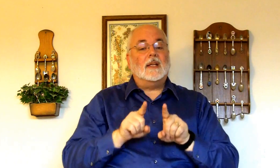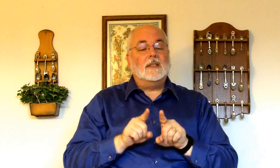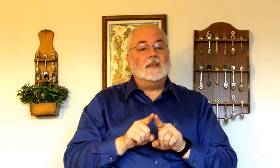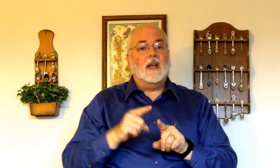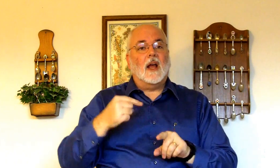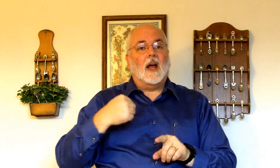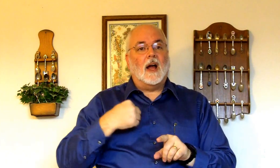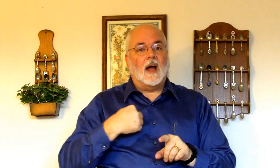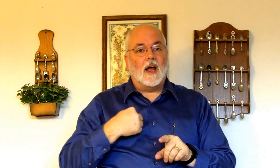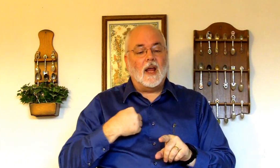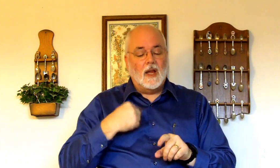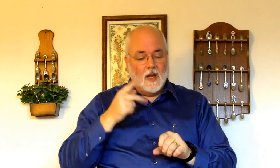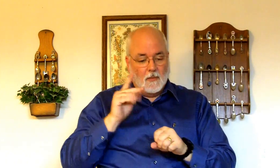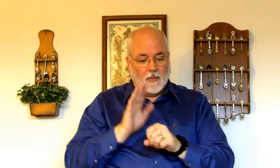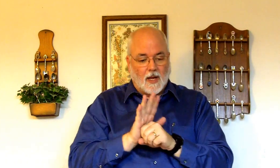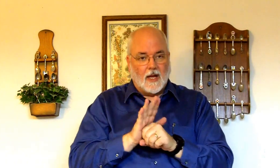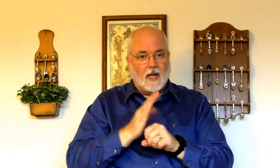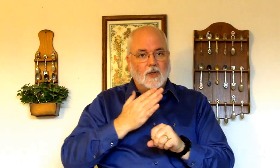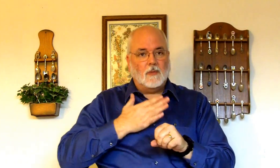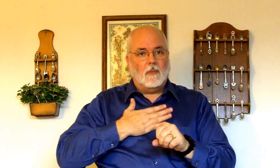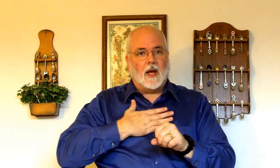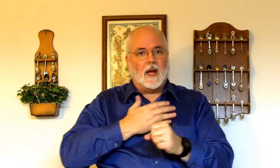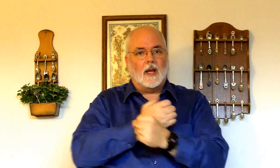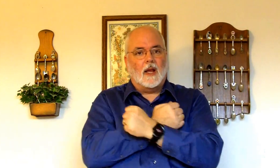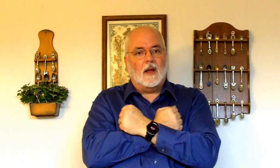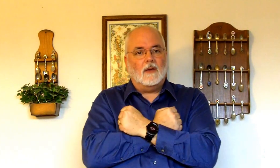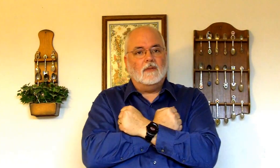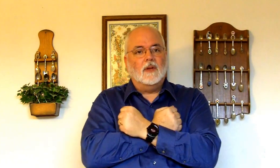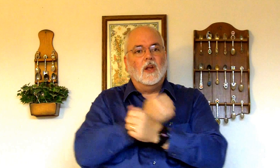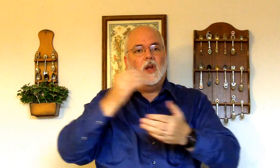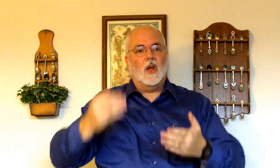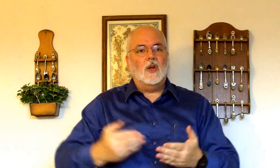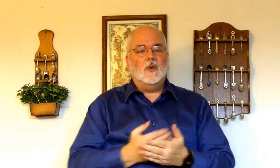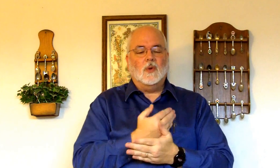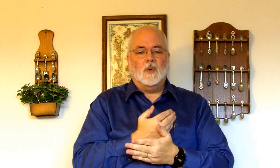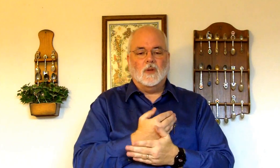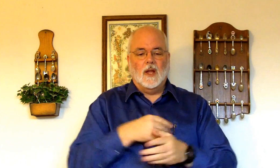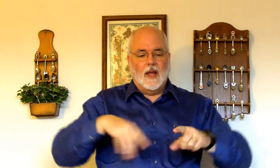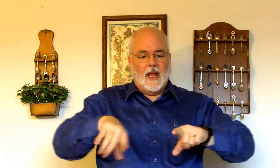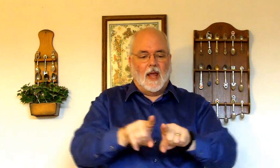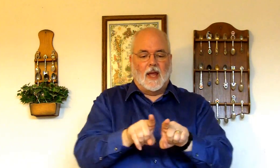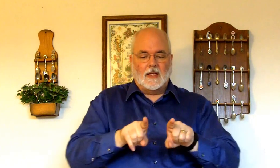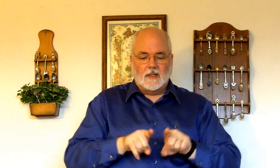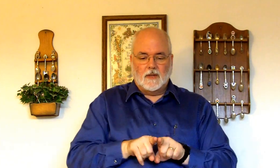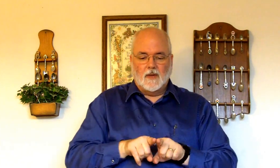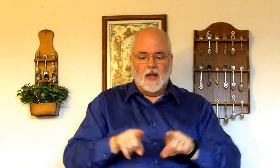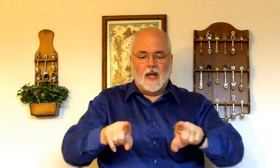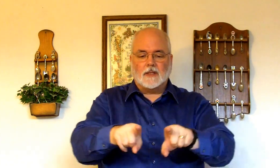as I pledge my love anew. As, it's the